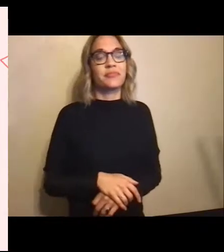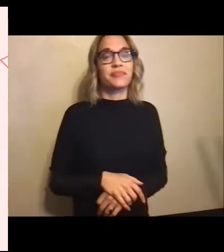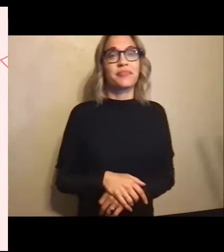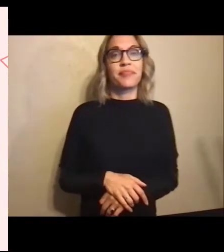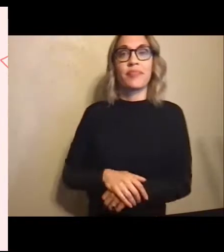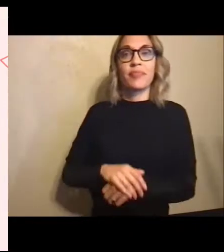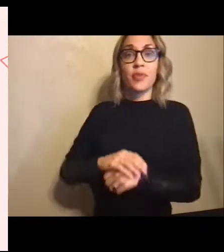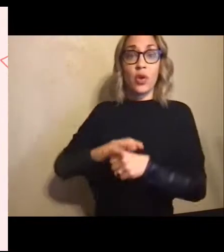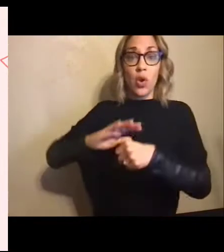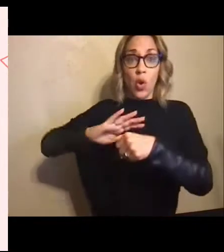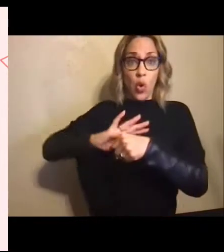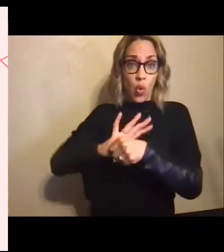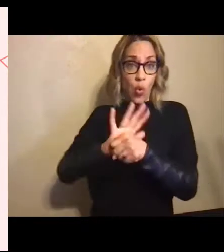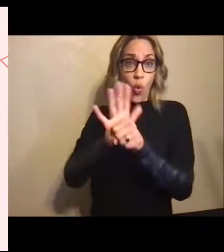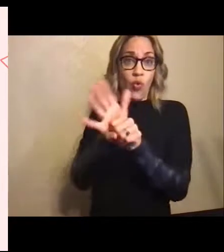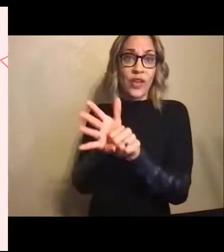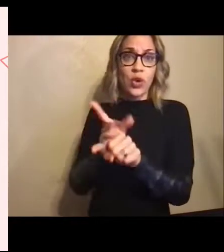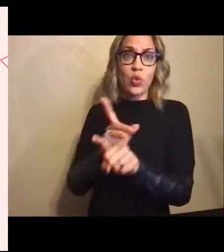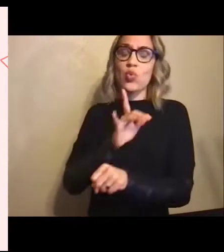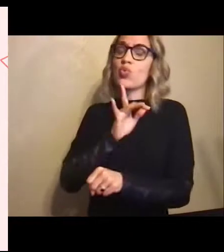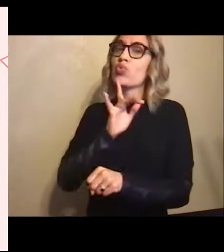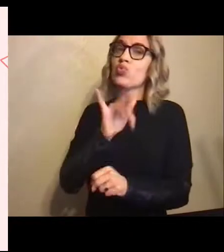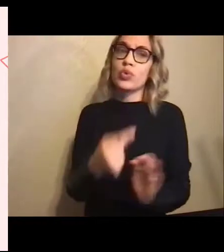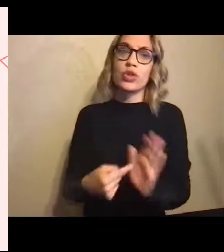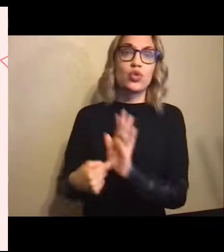situation or perhaps even worse off.